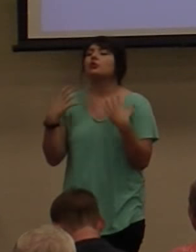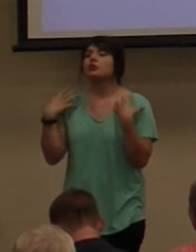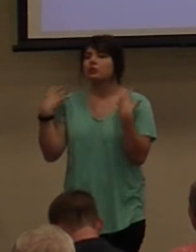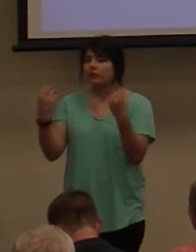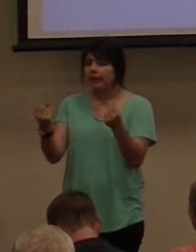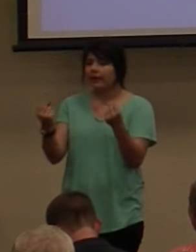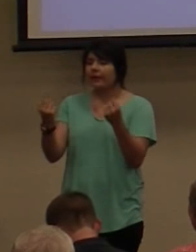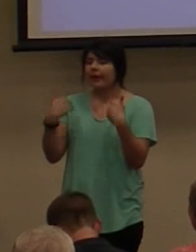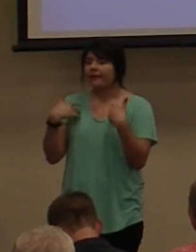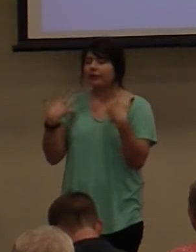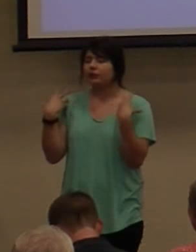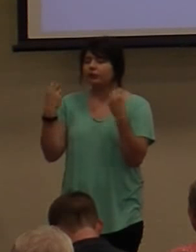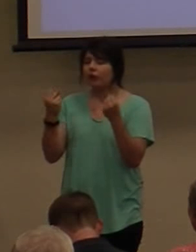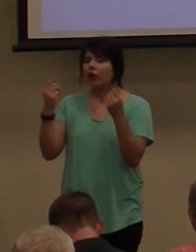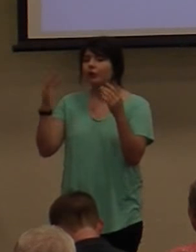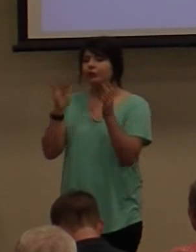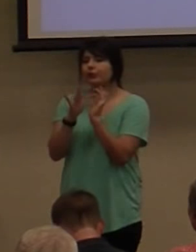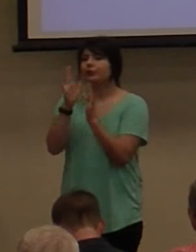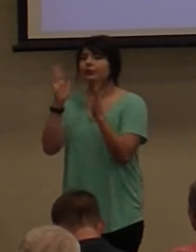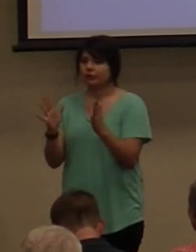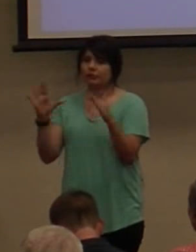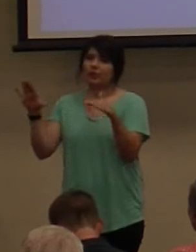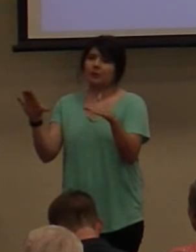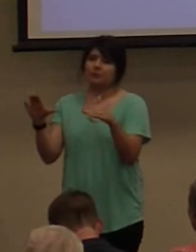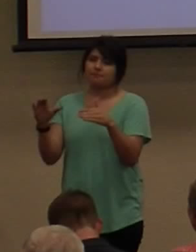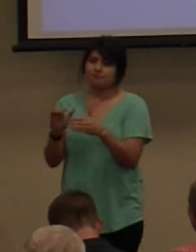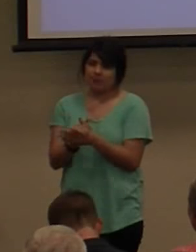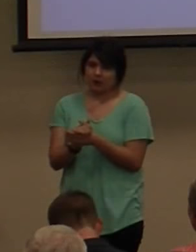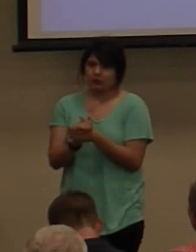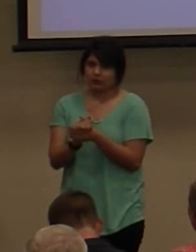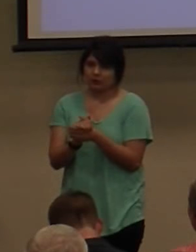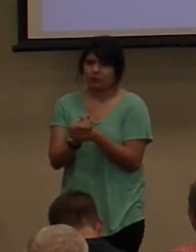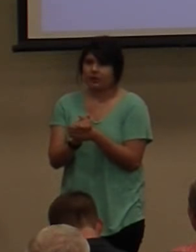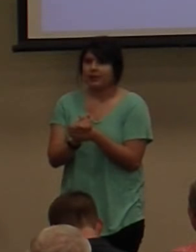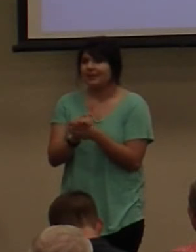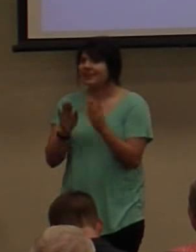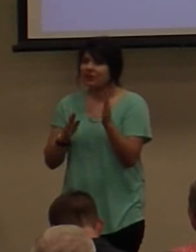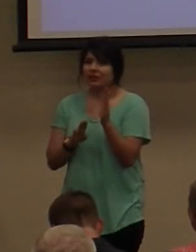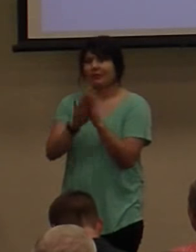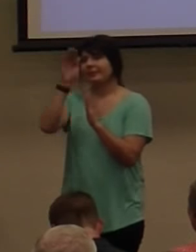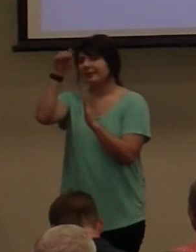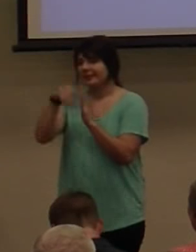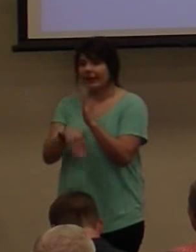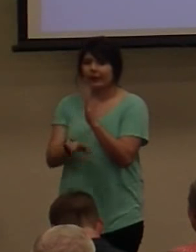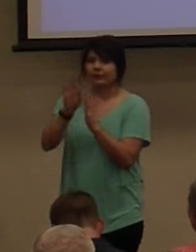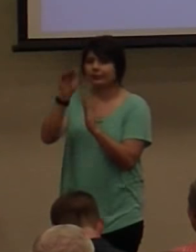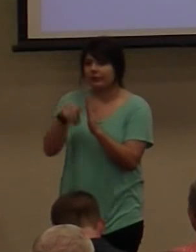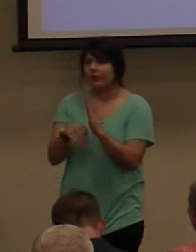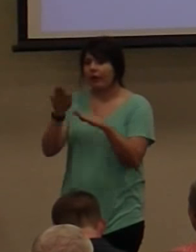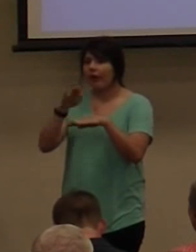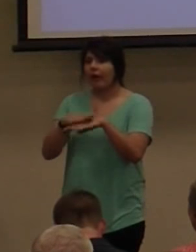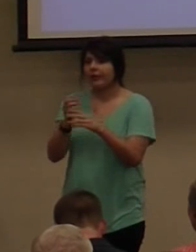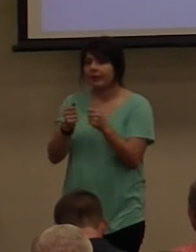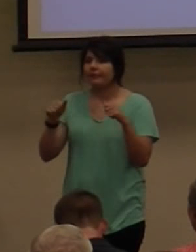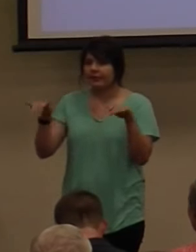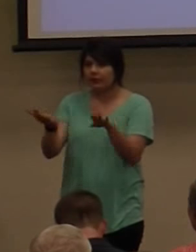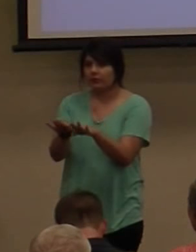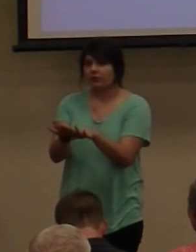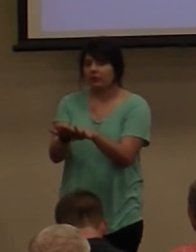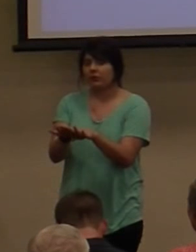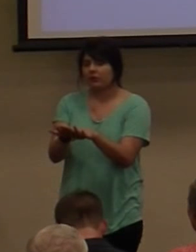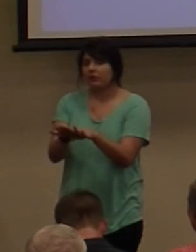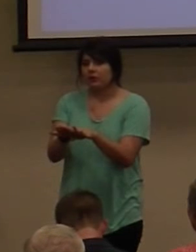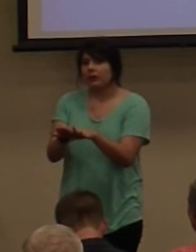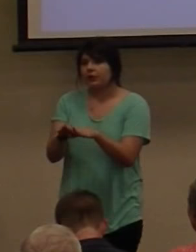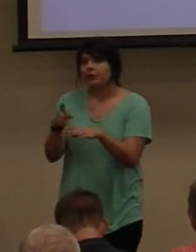can be a lot of ups and downs on the mission field. You need a strong Christian marriage to survive